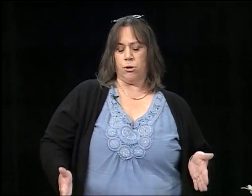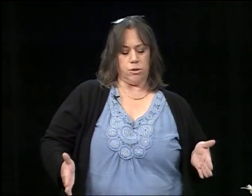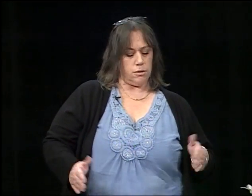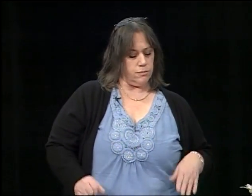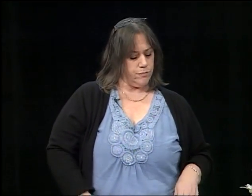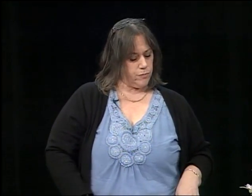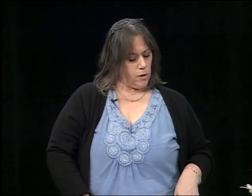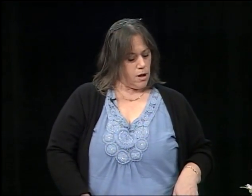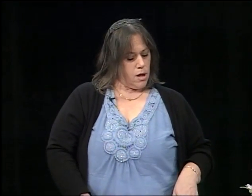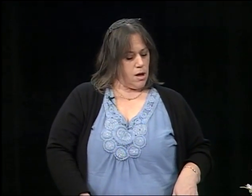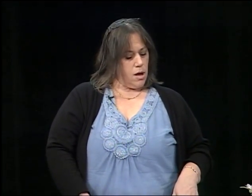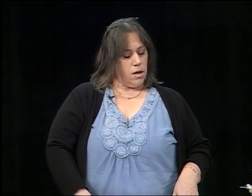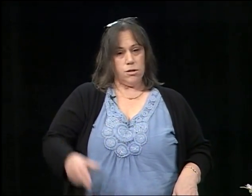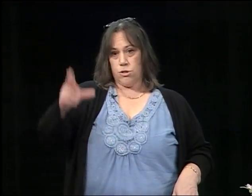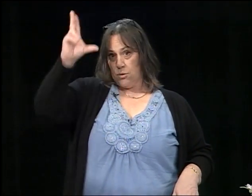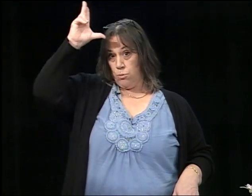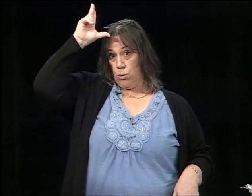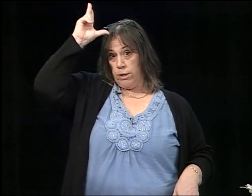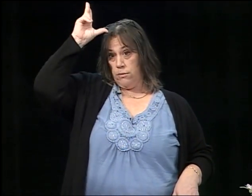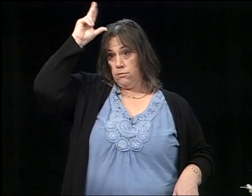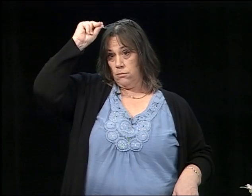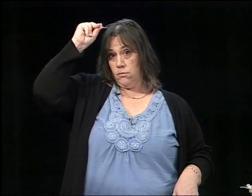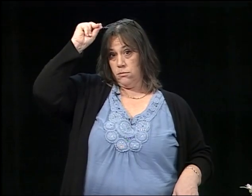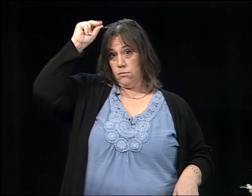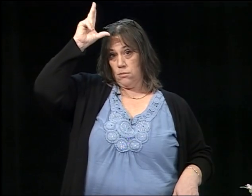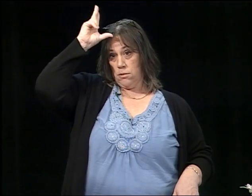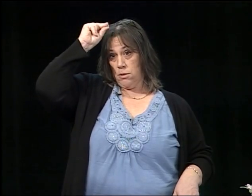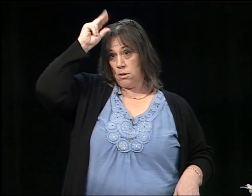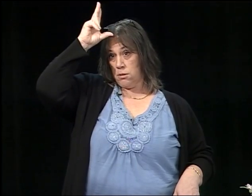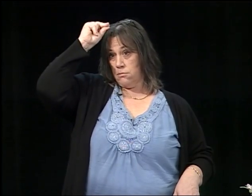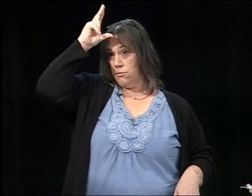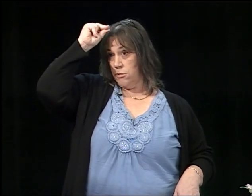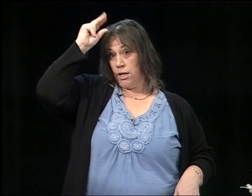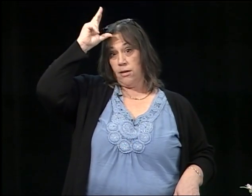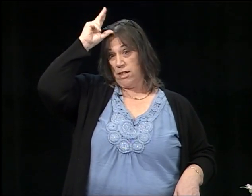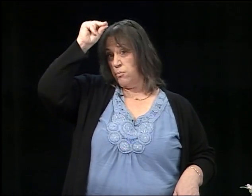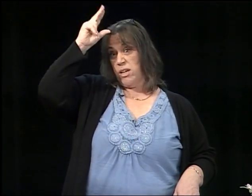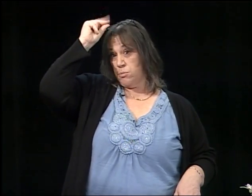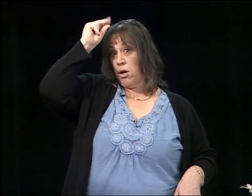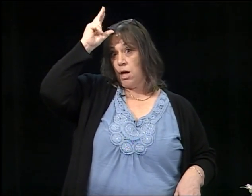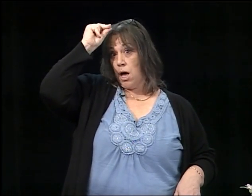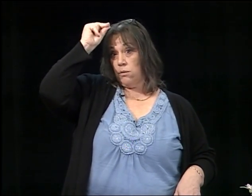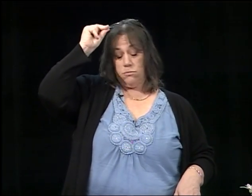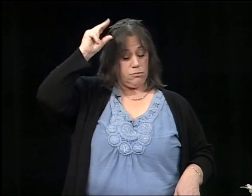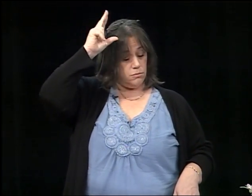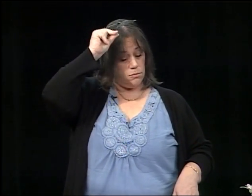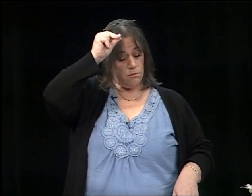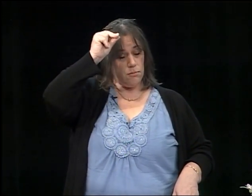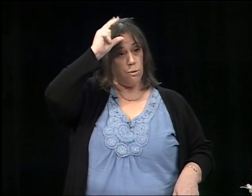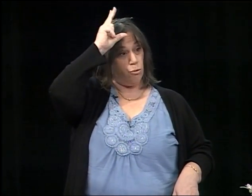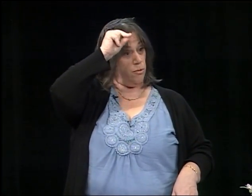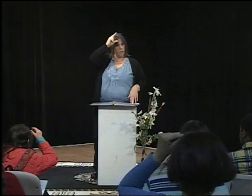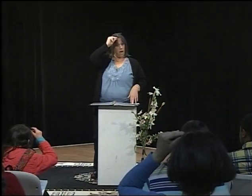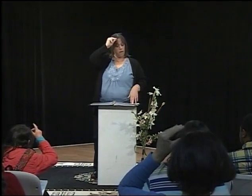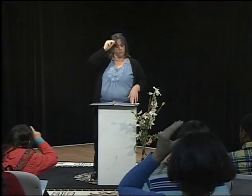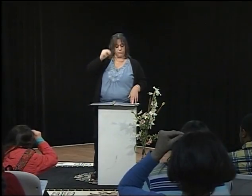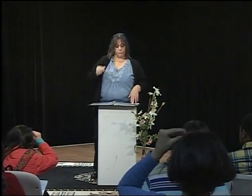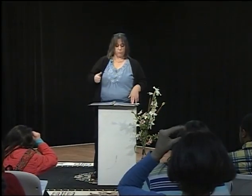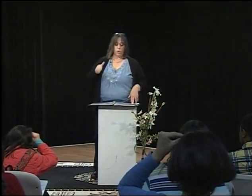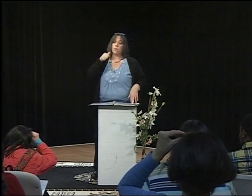person. So a boy is this, again, like the baseball hat, the brim of a hat. A